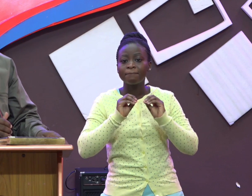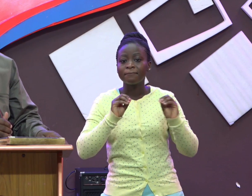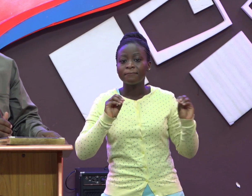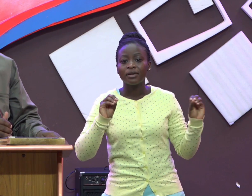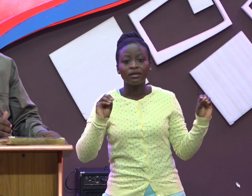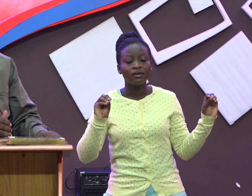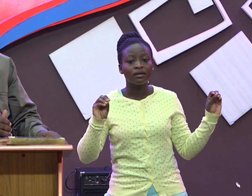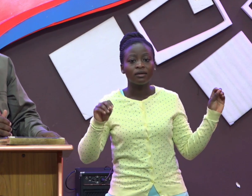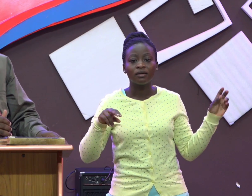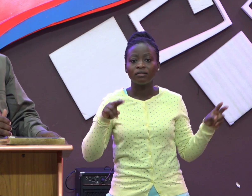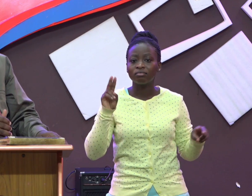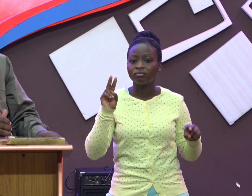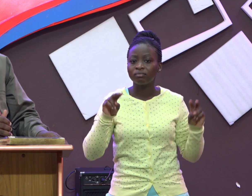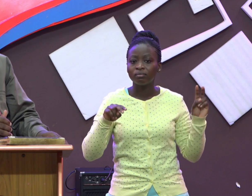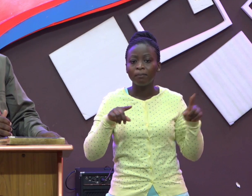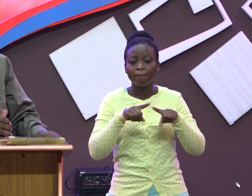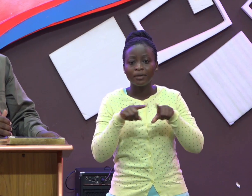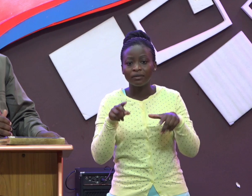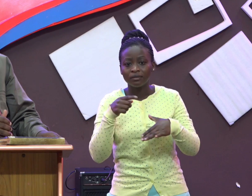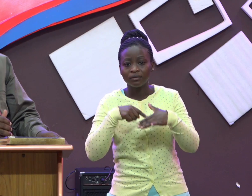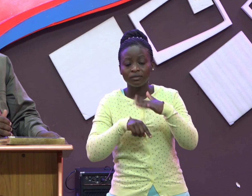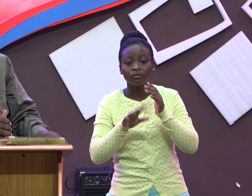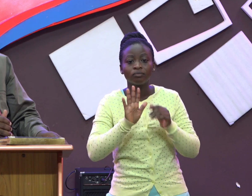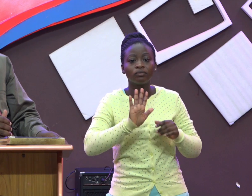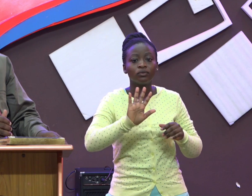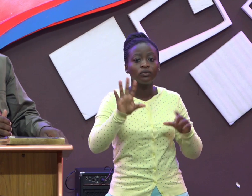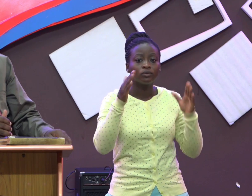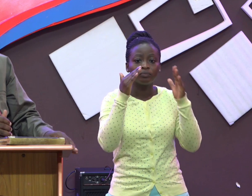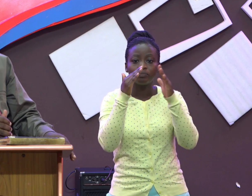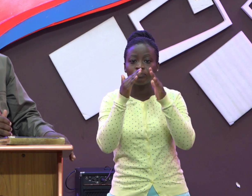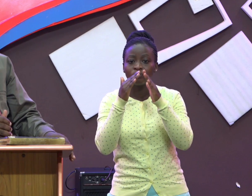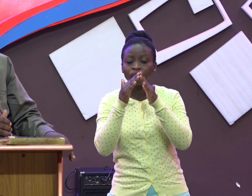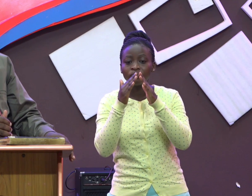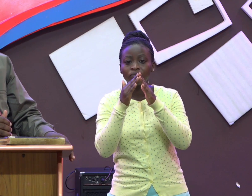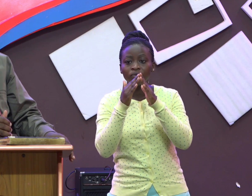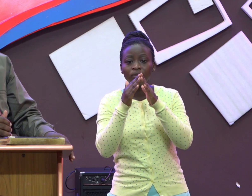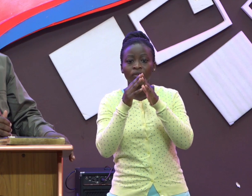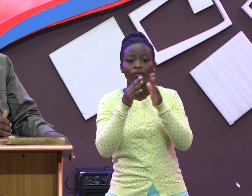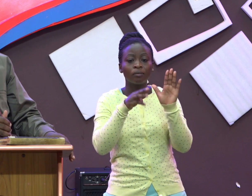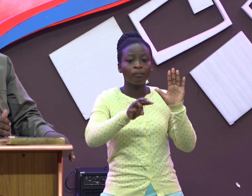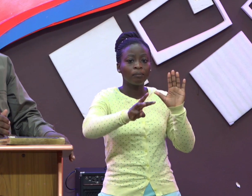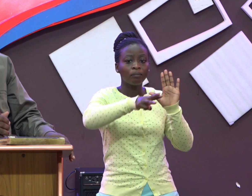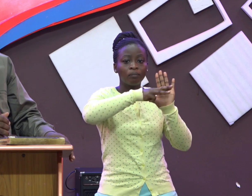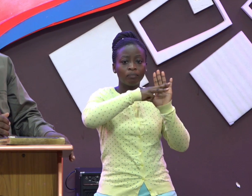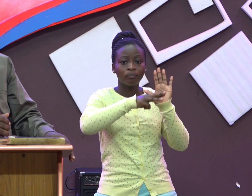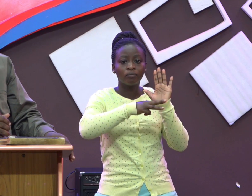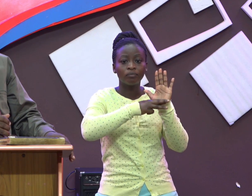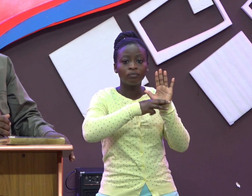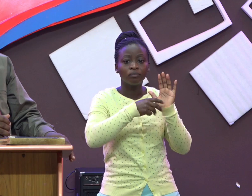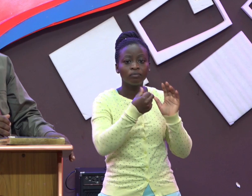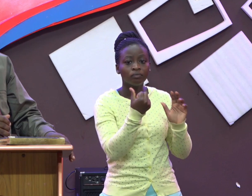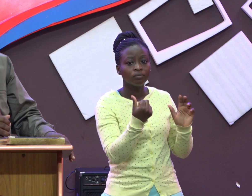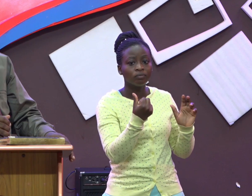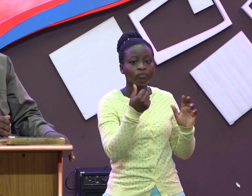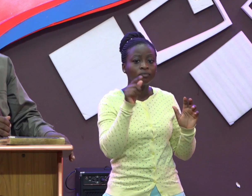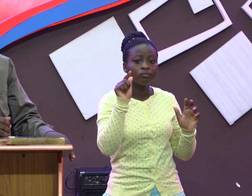boastful. Naye yingiranga mu kisenge kyo. But always go to your room. Matayo mukaga mukaga. Matthew 6:6. Kisenge kikyagamba. What